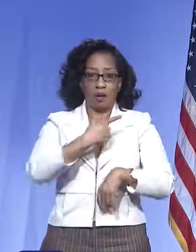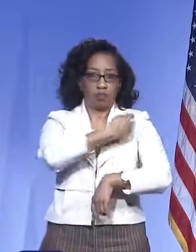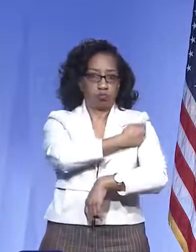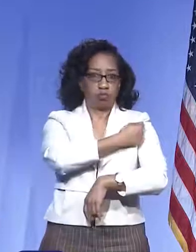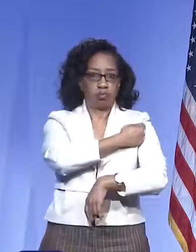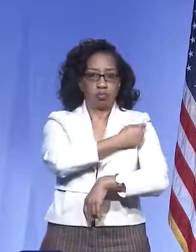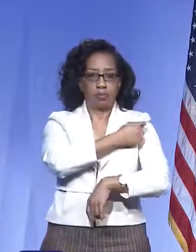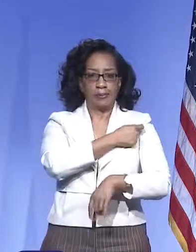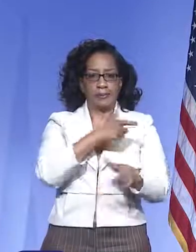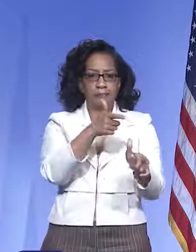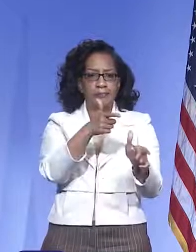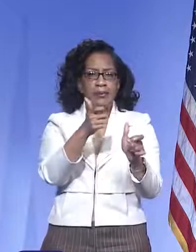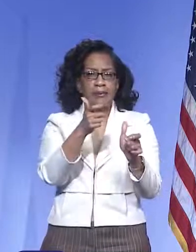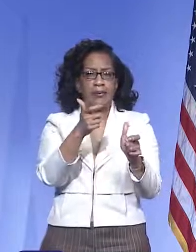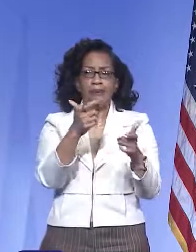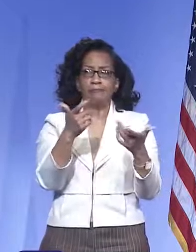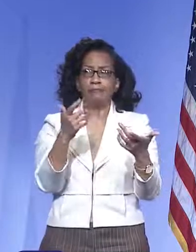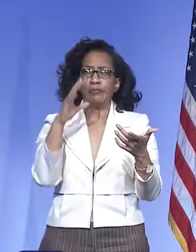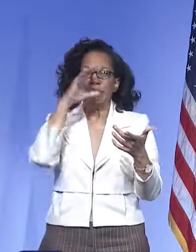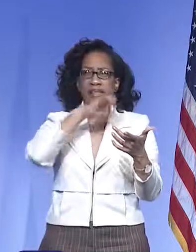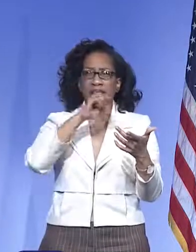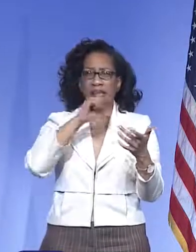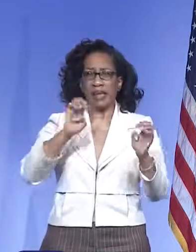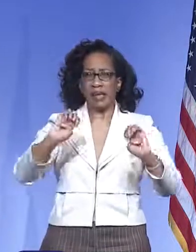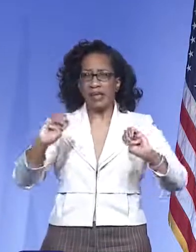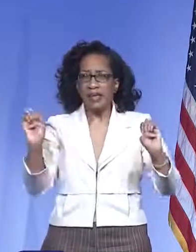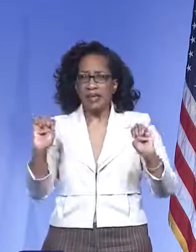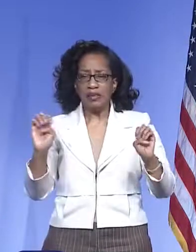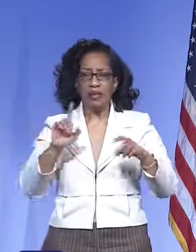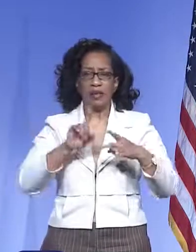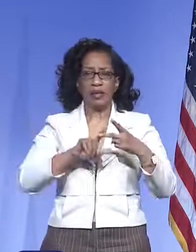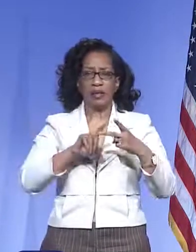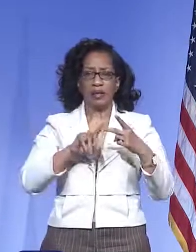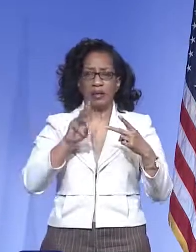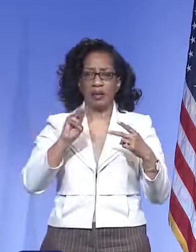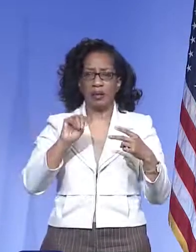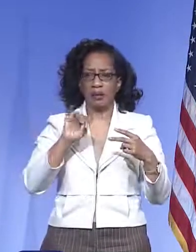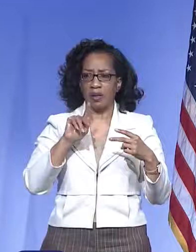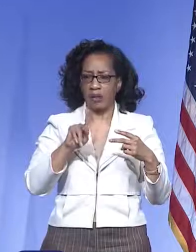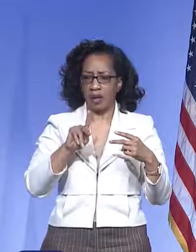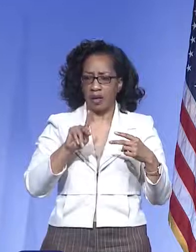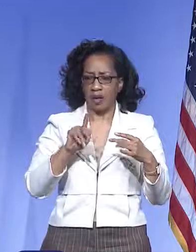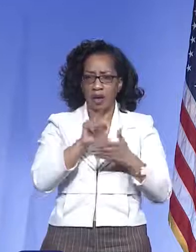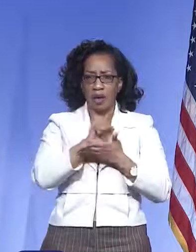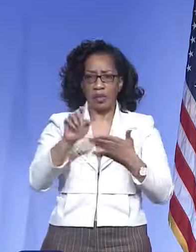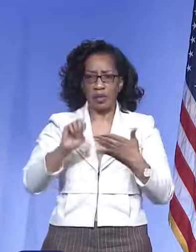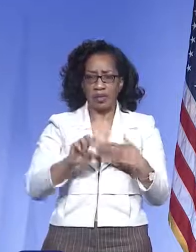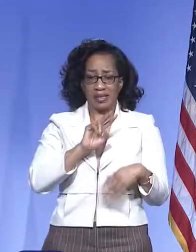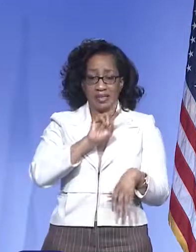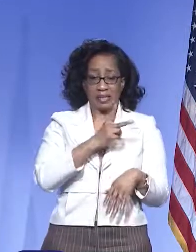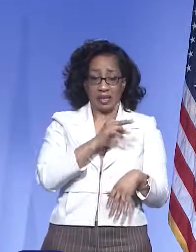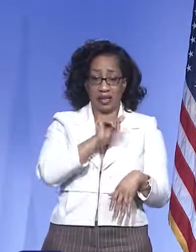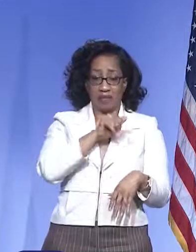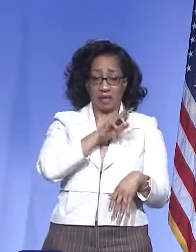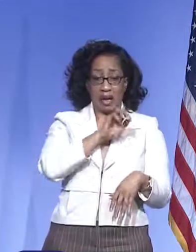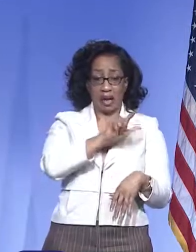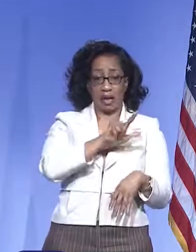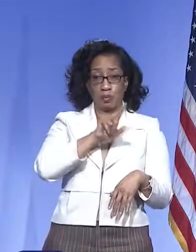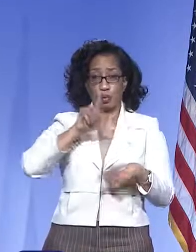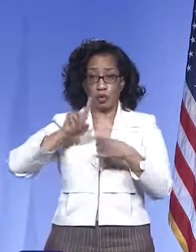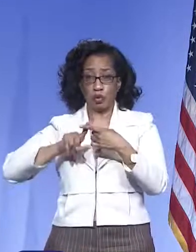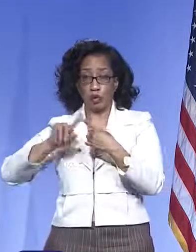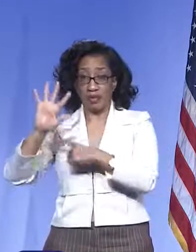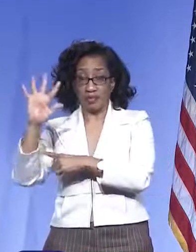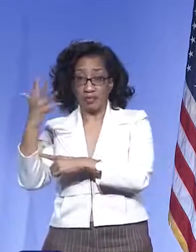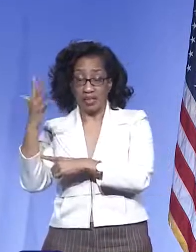anticipate that going into Easter weekend and the MLK weekend, which begins on the 2nd of April and goes through the 5th, that we will